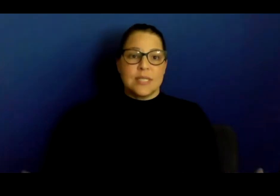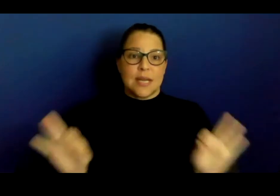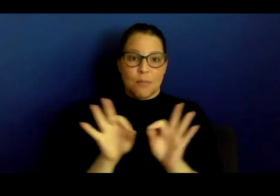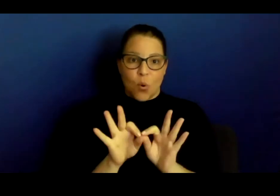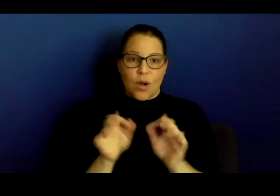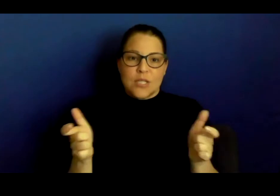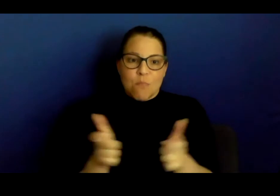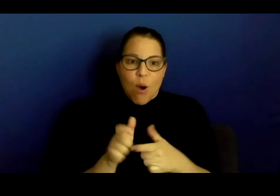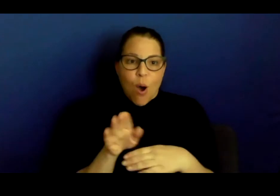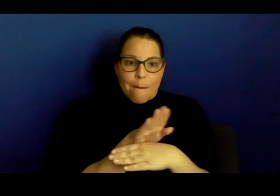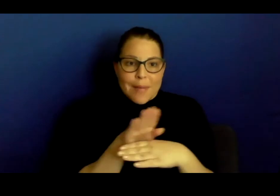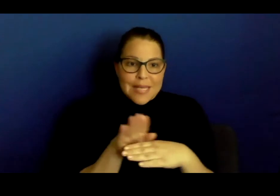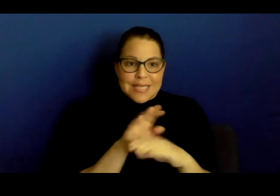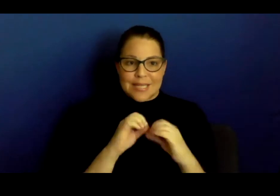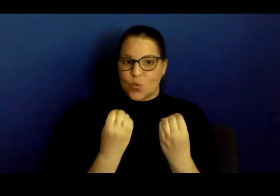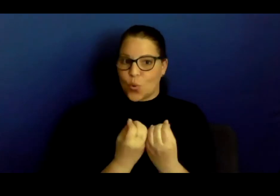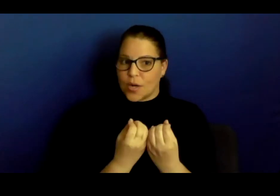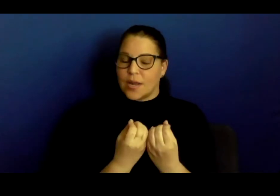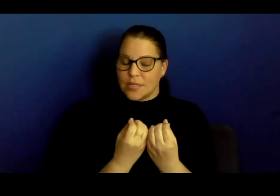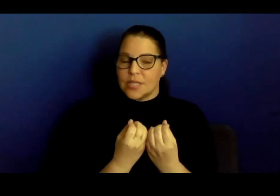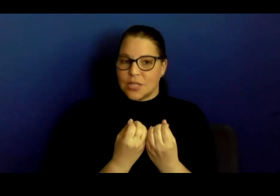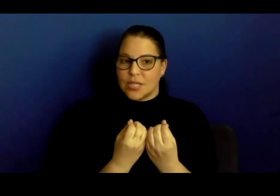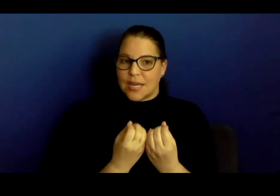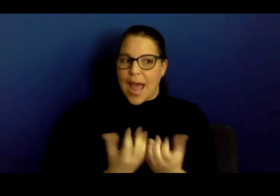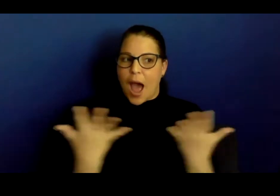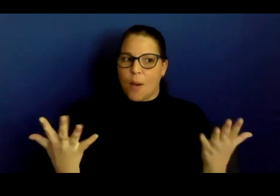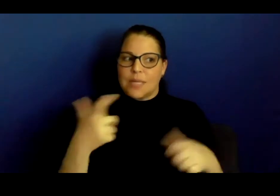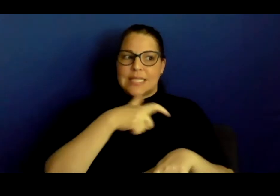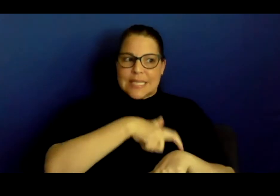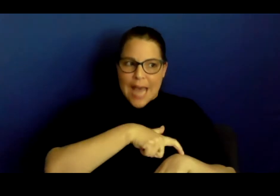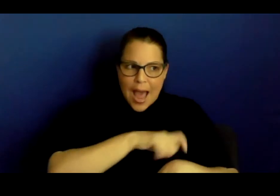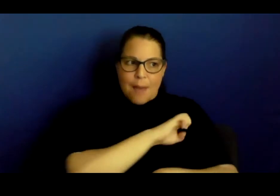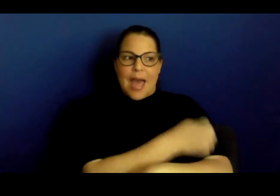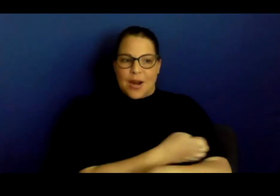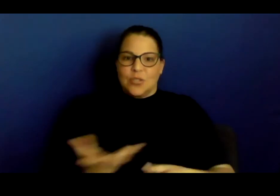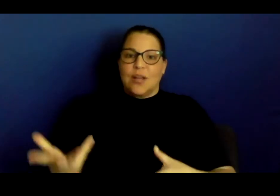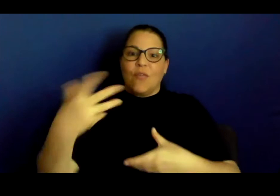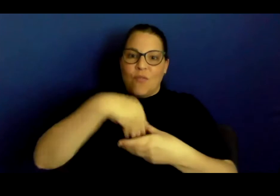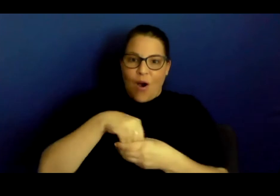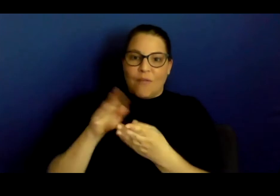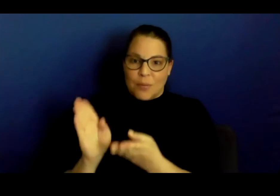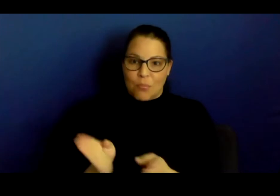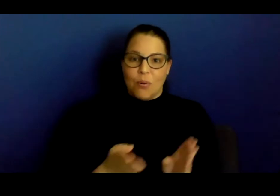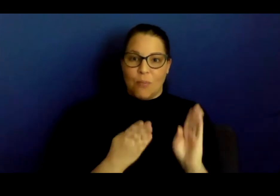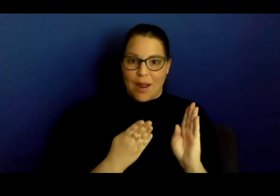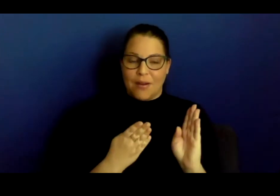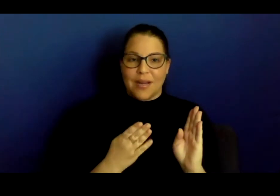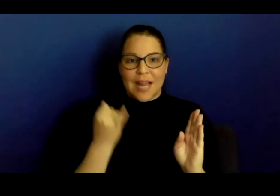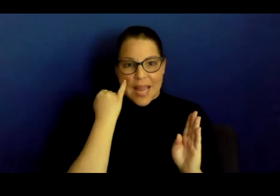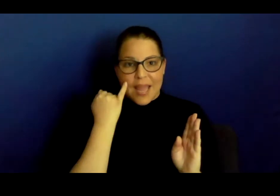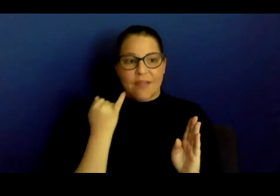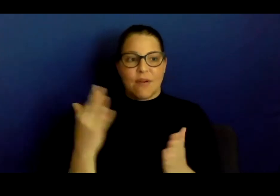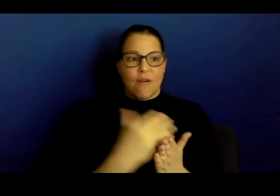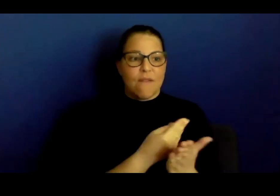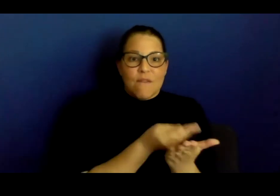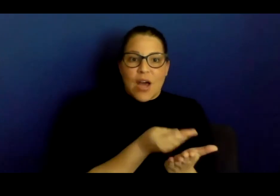smaller businesses and organizations, how much time and energy are we going to spend on it, right? If it's going to be a fundraising event,